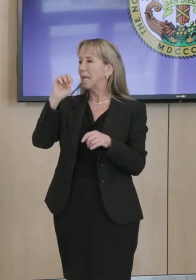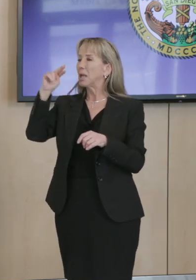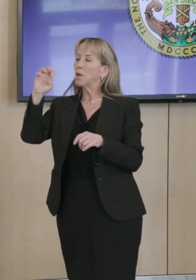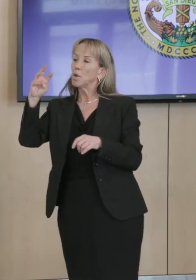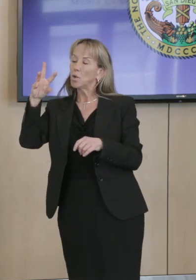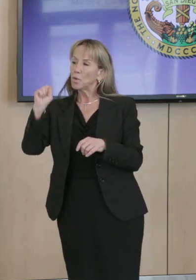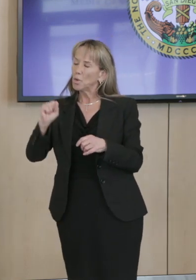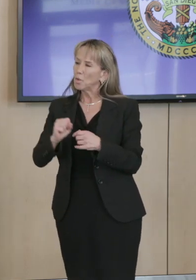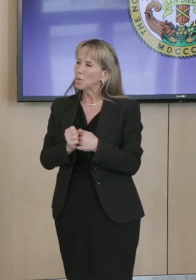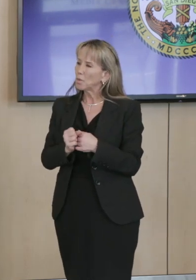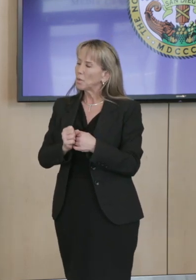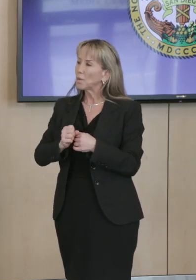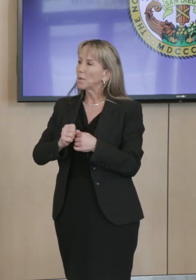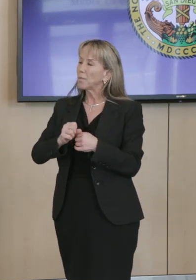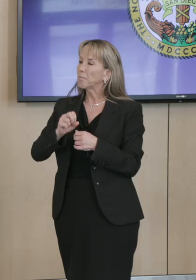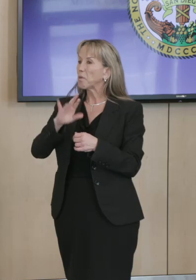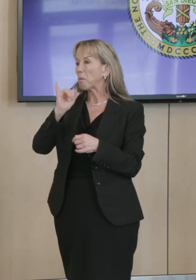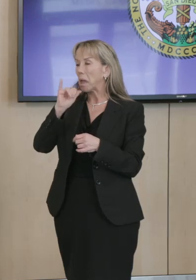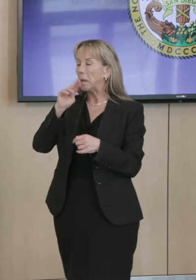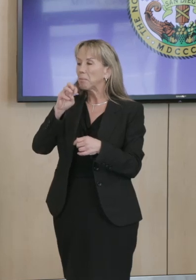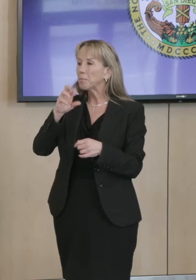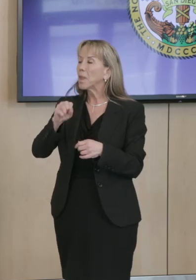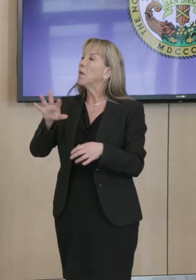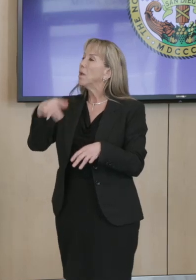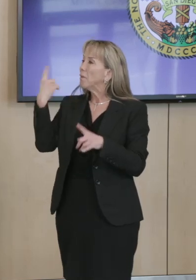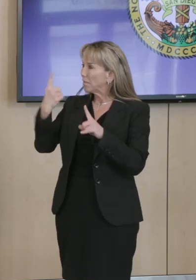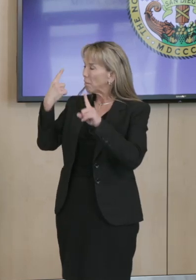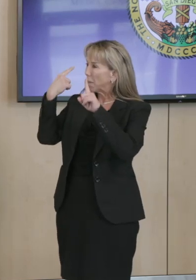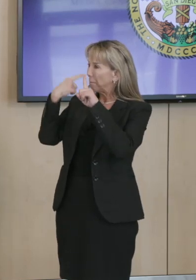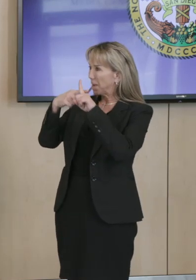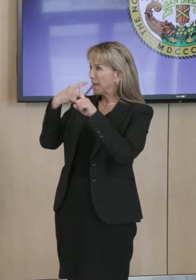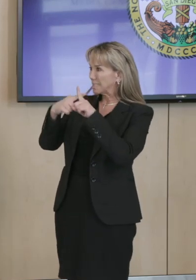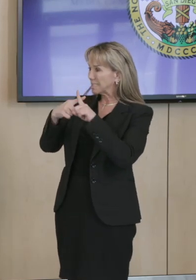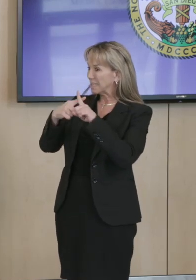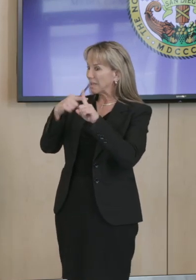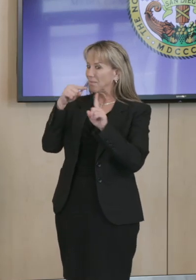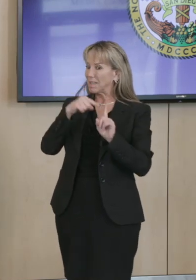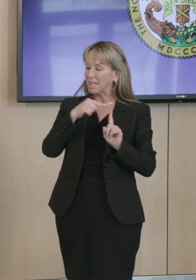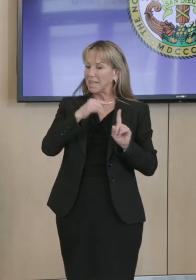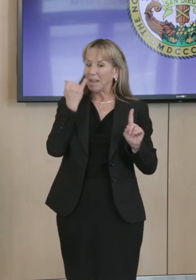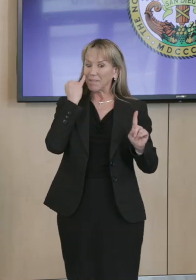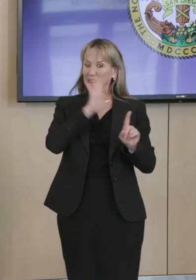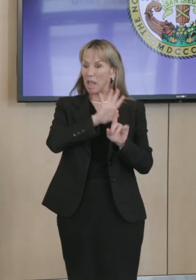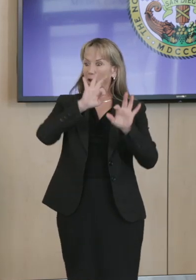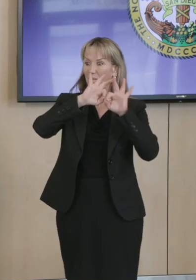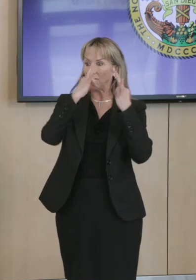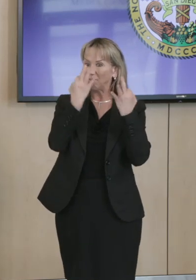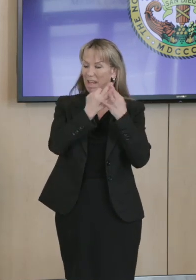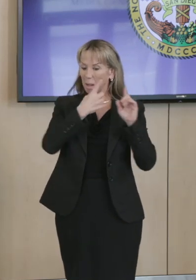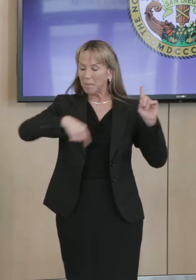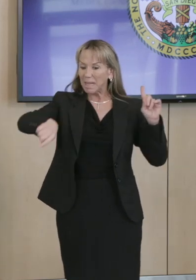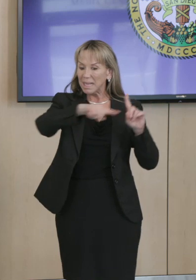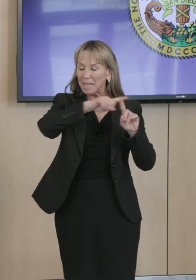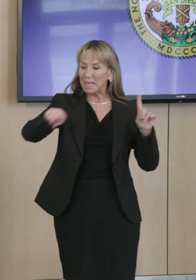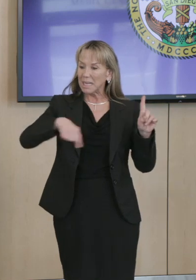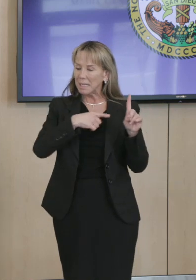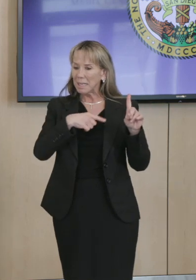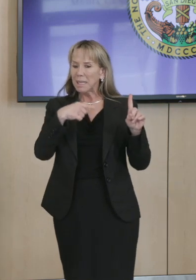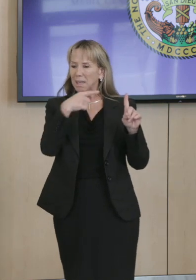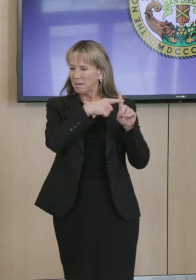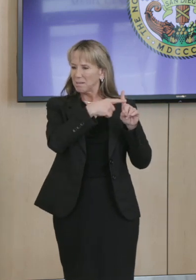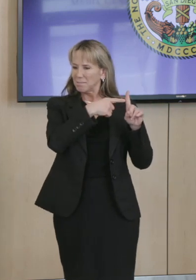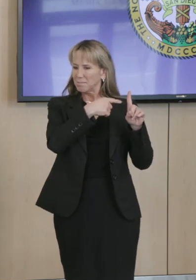of someone who tested positive are being told they are presumed positive and cannot be tested even though they have